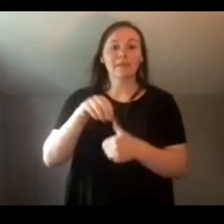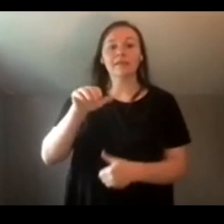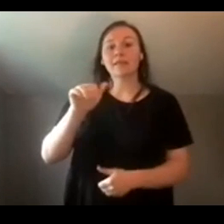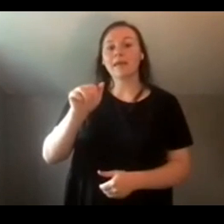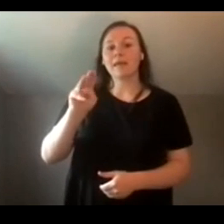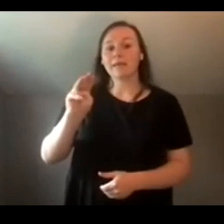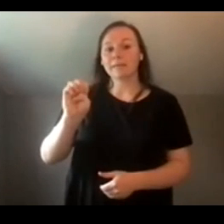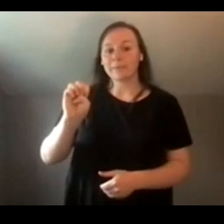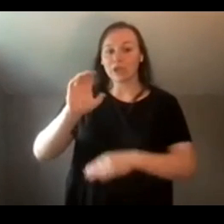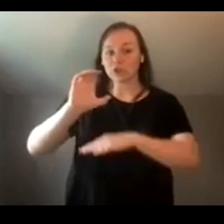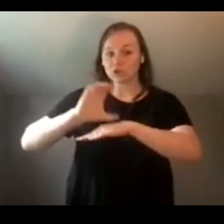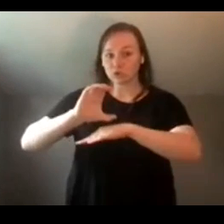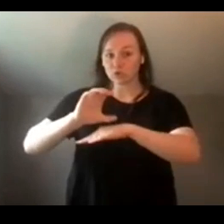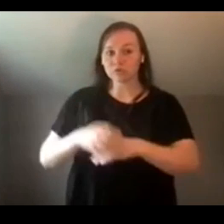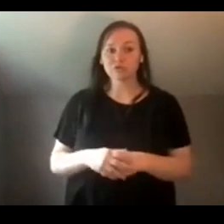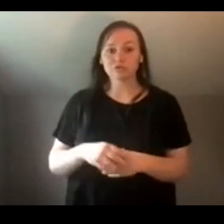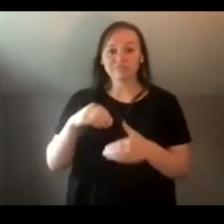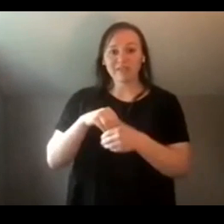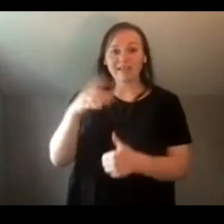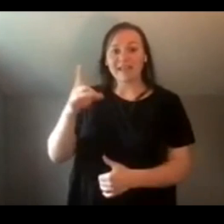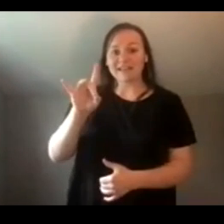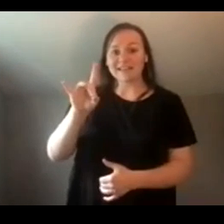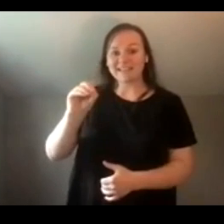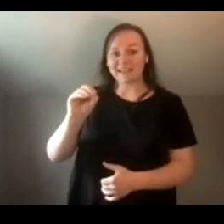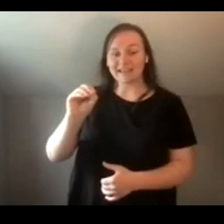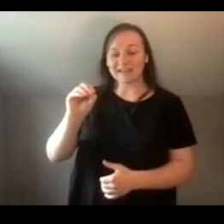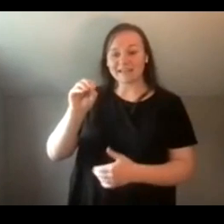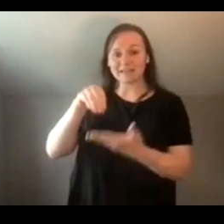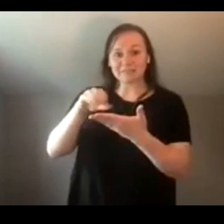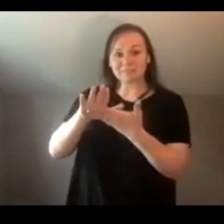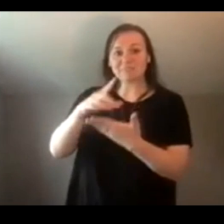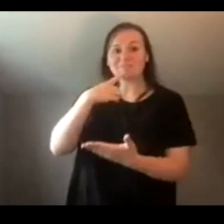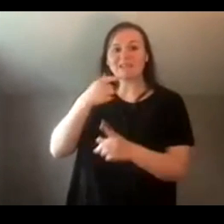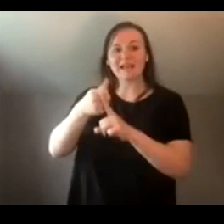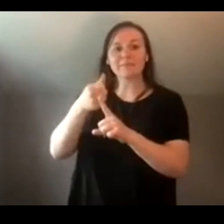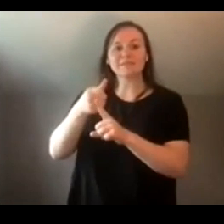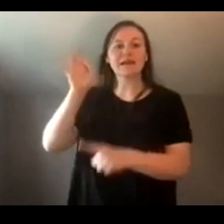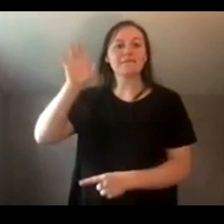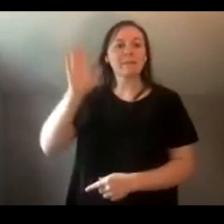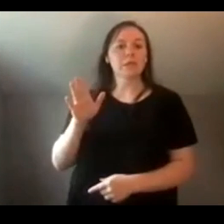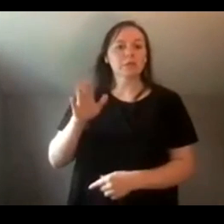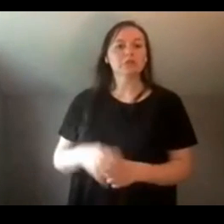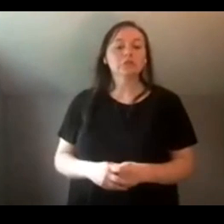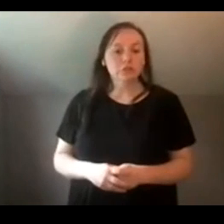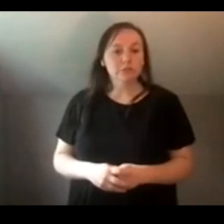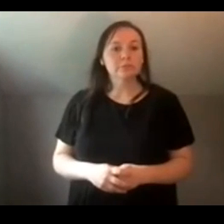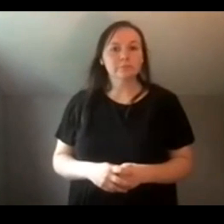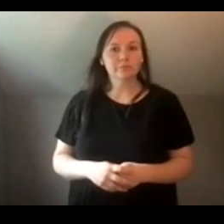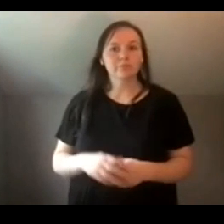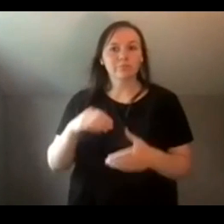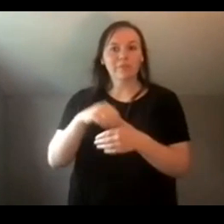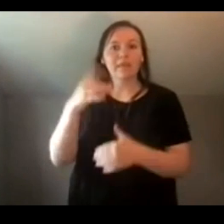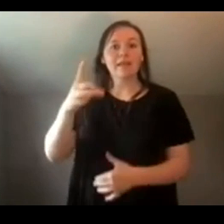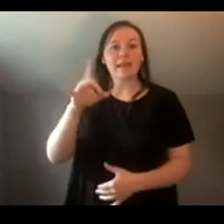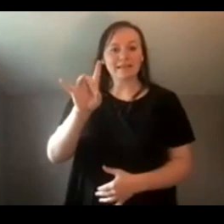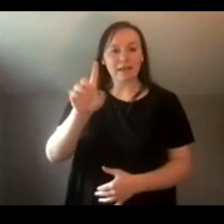in the 1880 census, he said he was a minister. By 1881, he was the